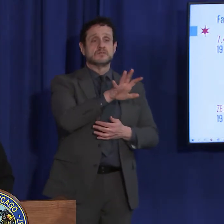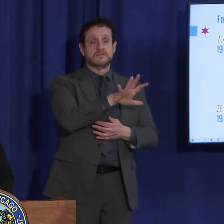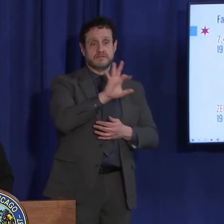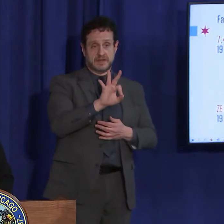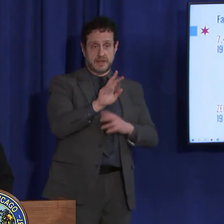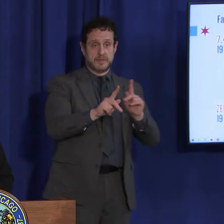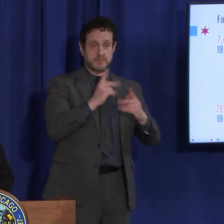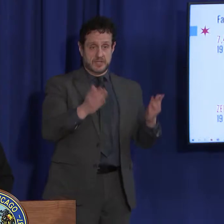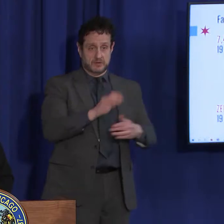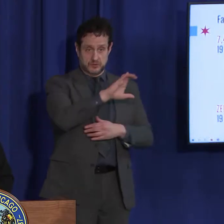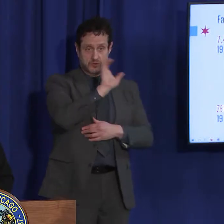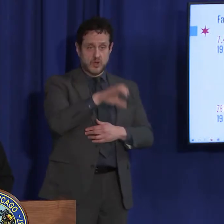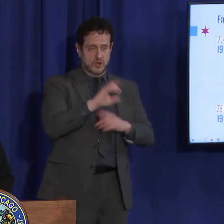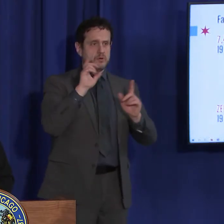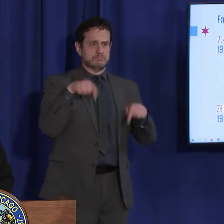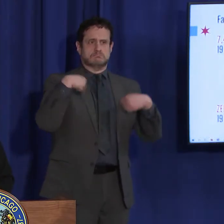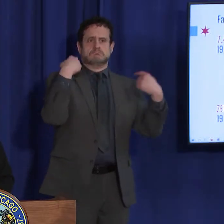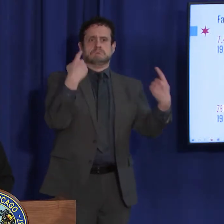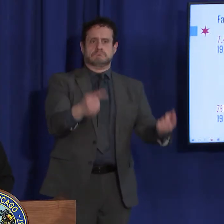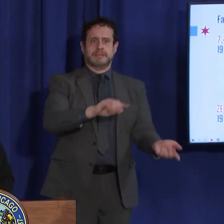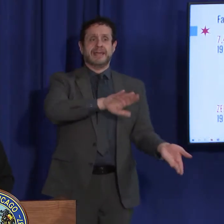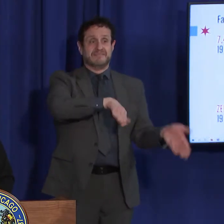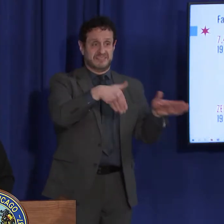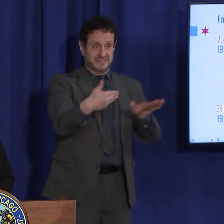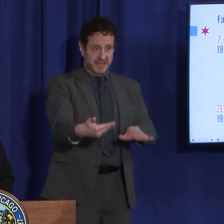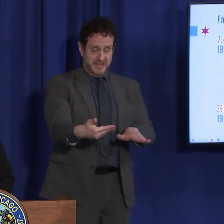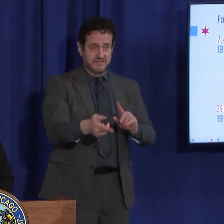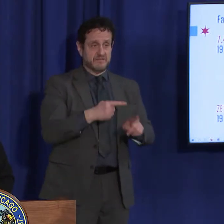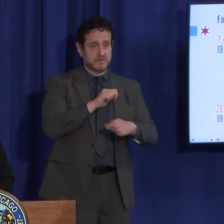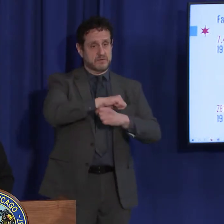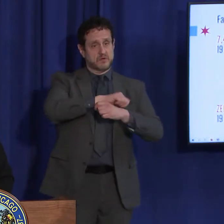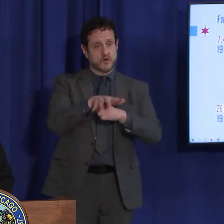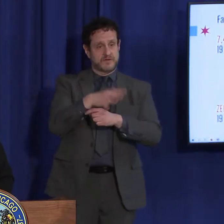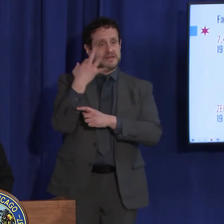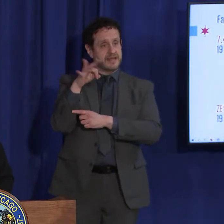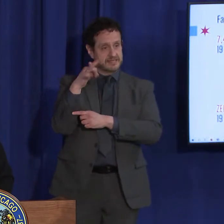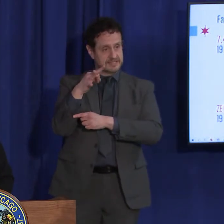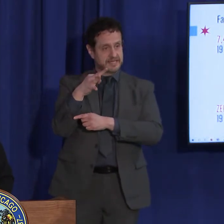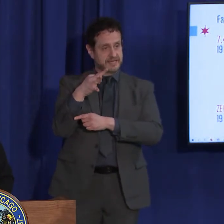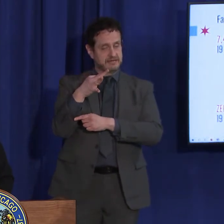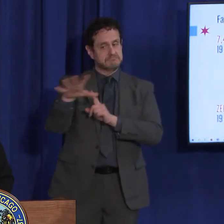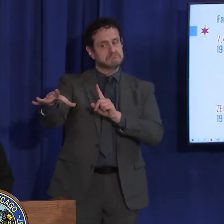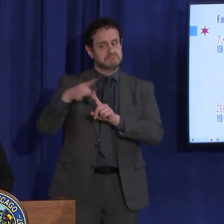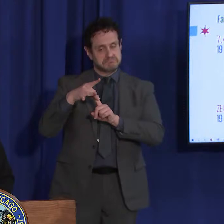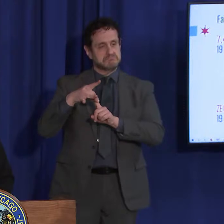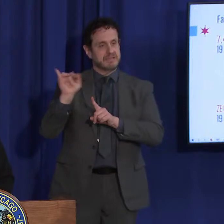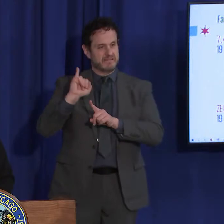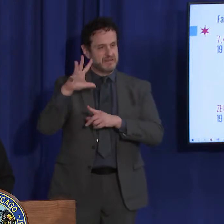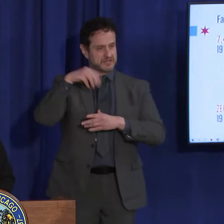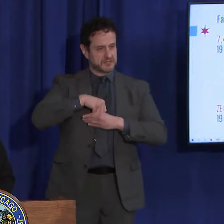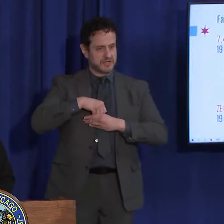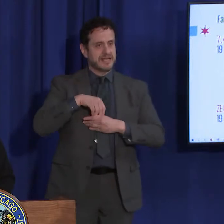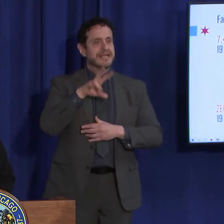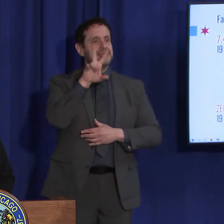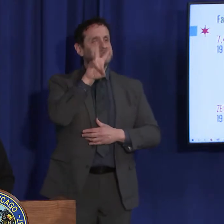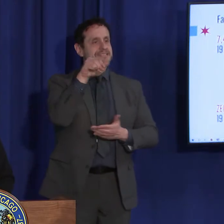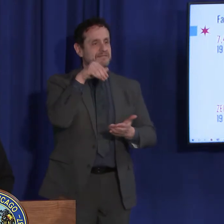7,459 Chicago residents have already died as a direct result of COVID-19 infection.